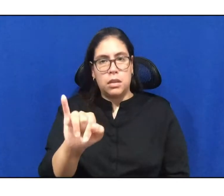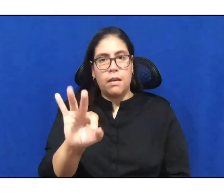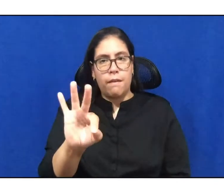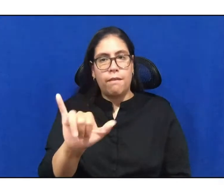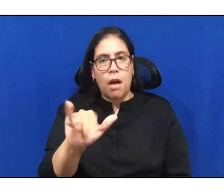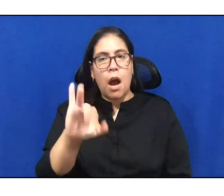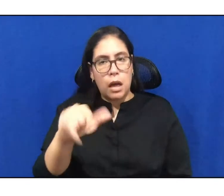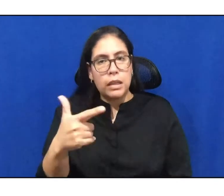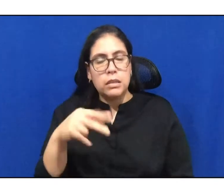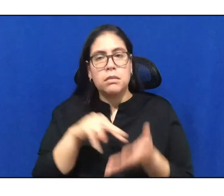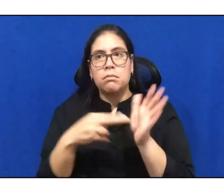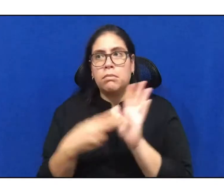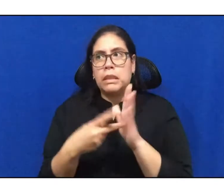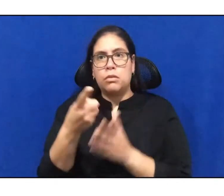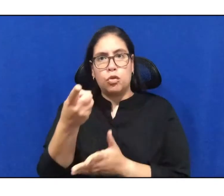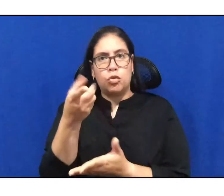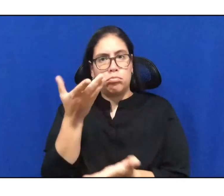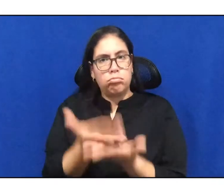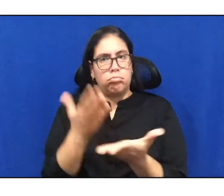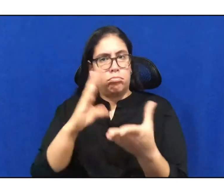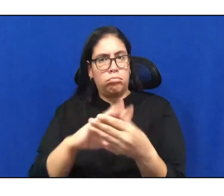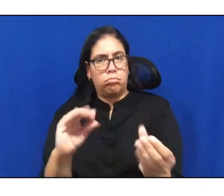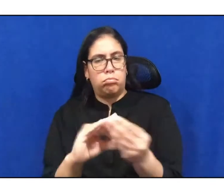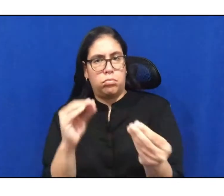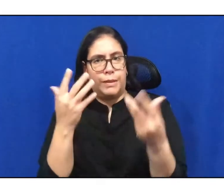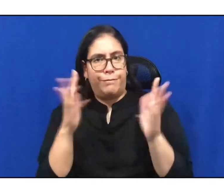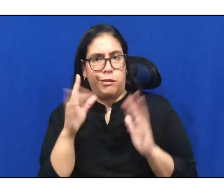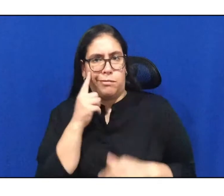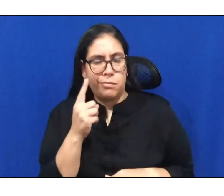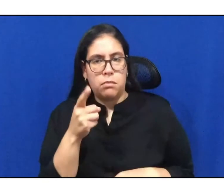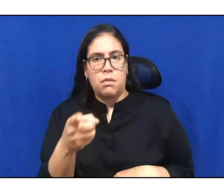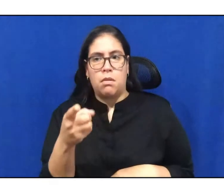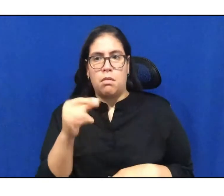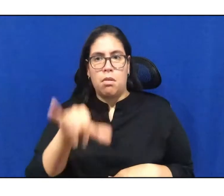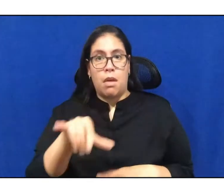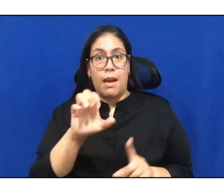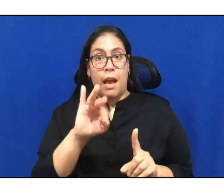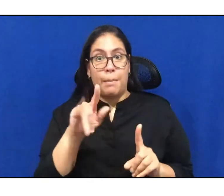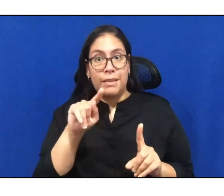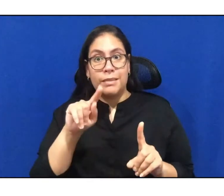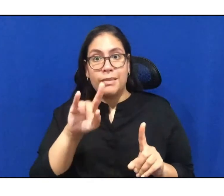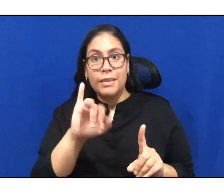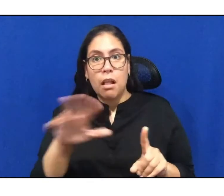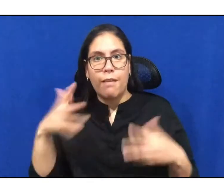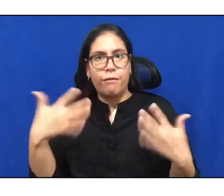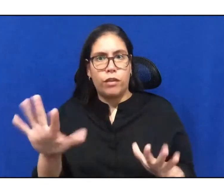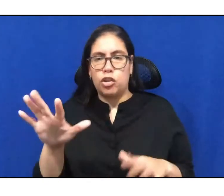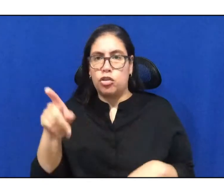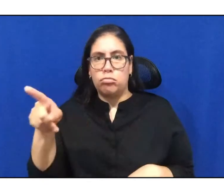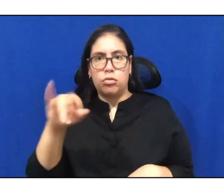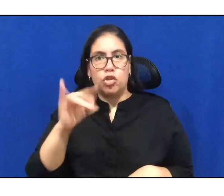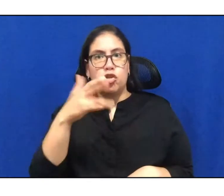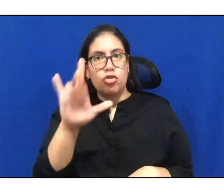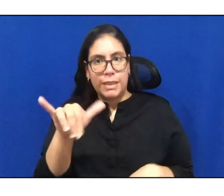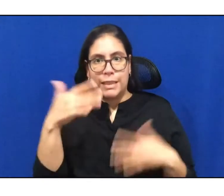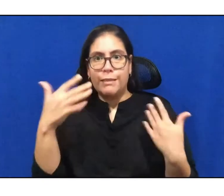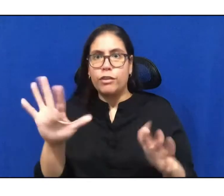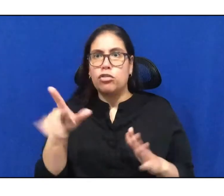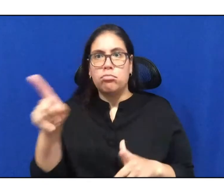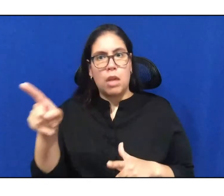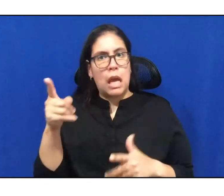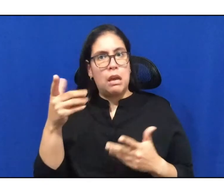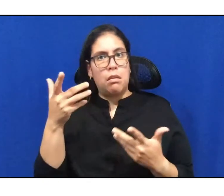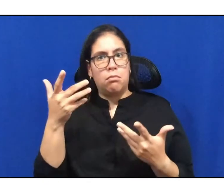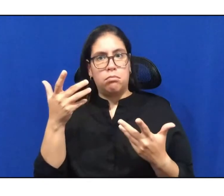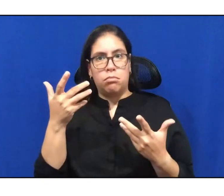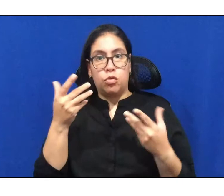Till were released by an all-white jury within hours, decided free, and then they sold their story